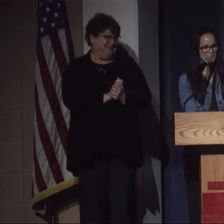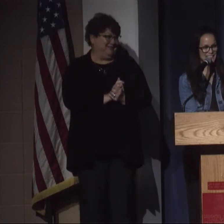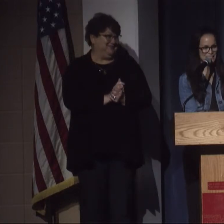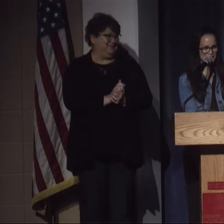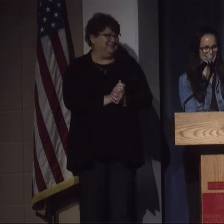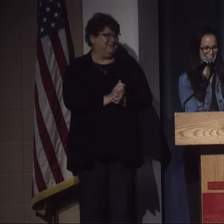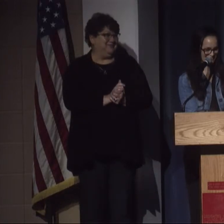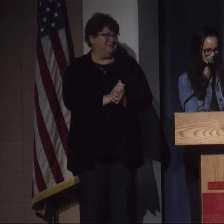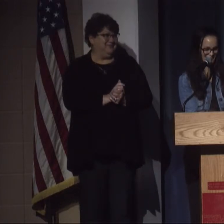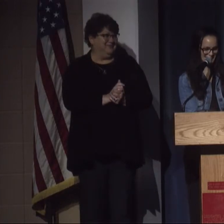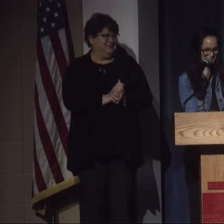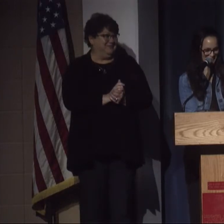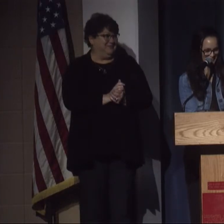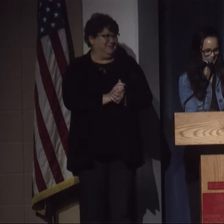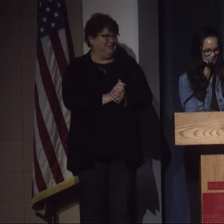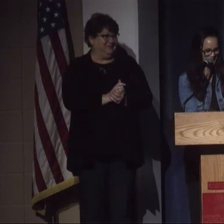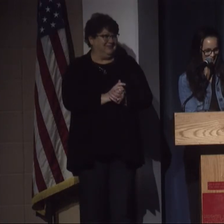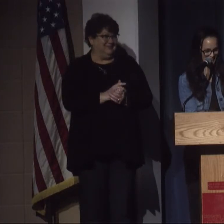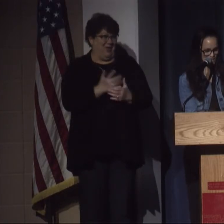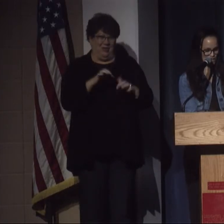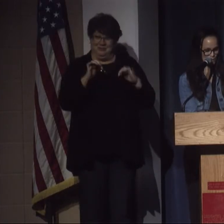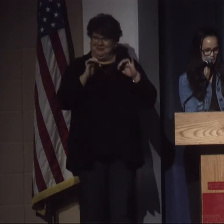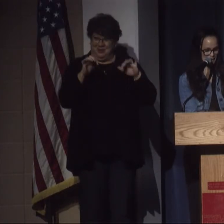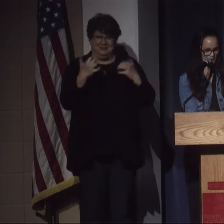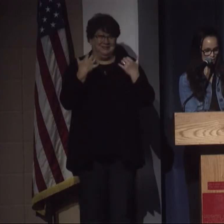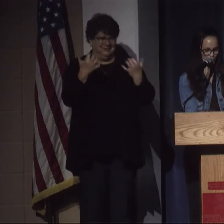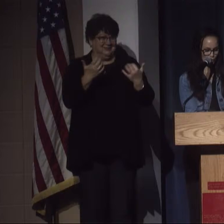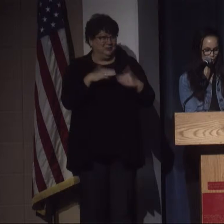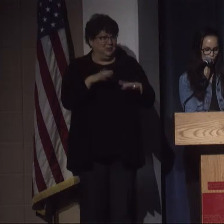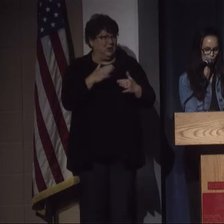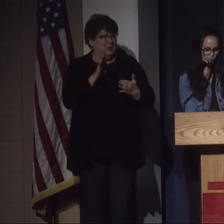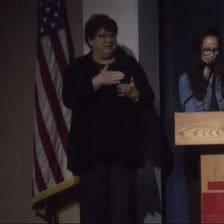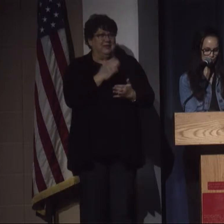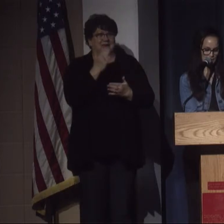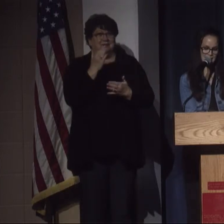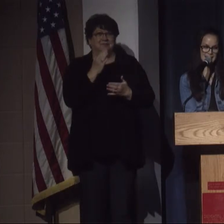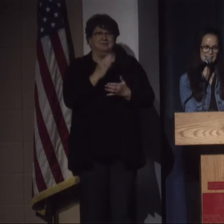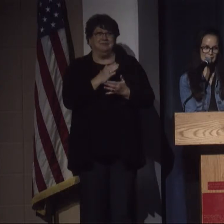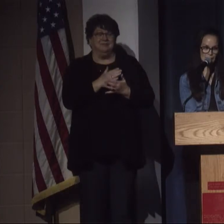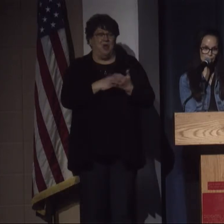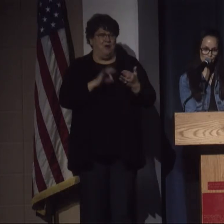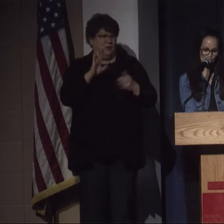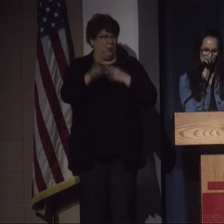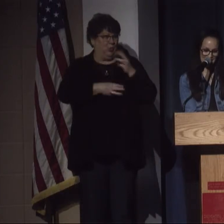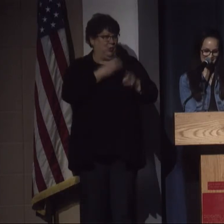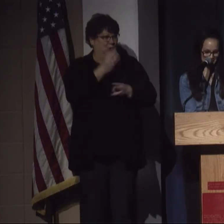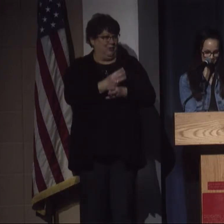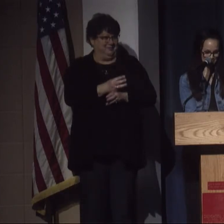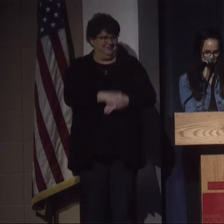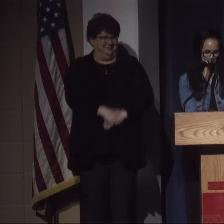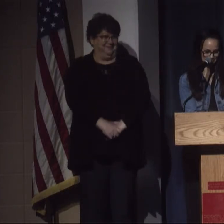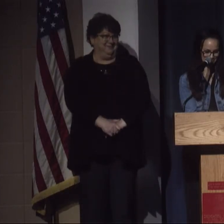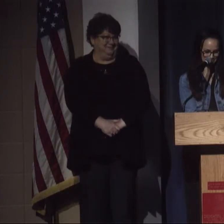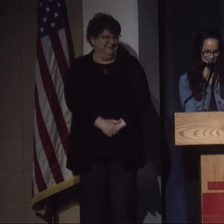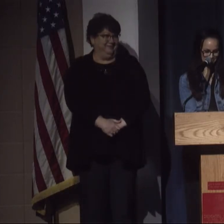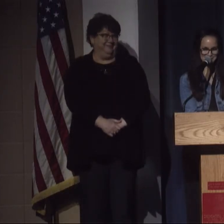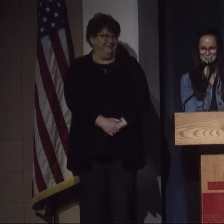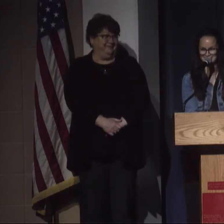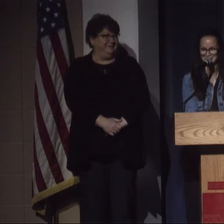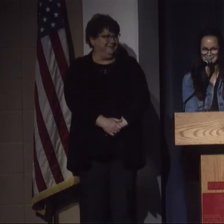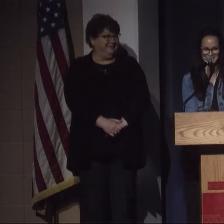Yeah. Got plenty of fans in the audience tonight. She will be singing Part of Your World from the Disney's Little Mermaid.